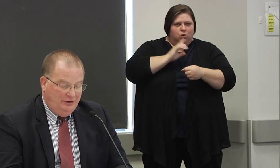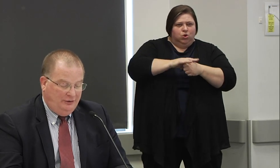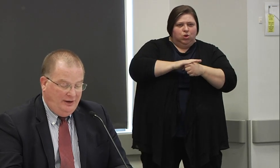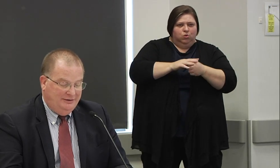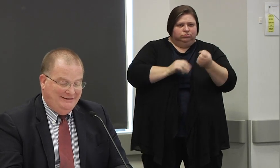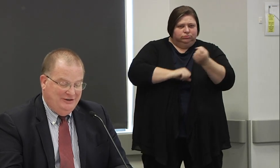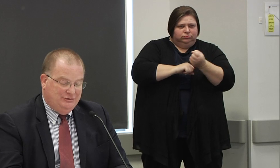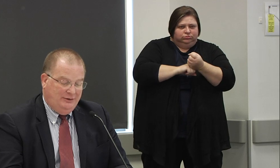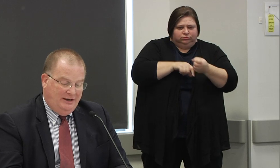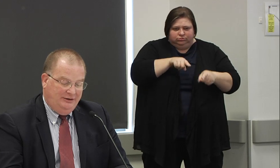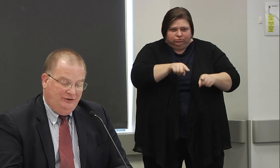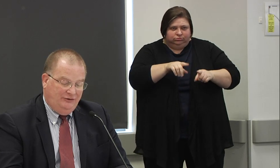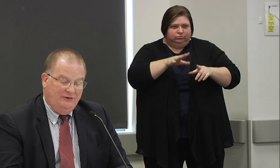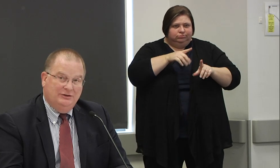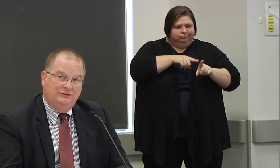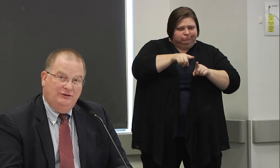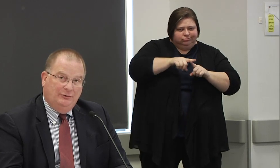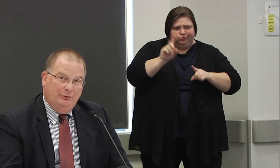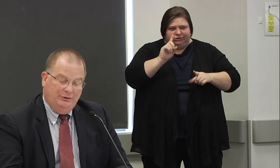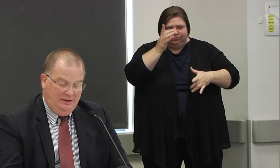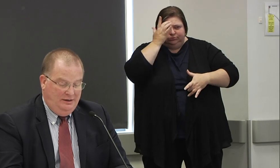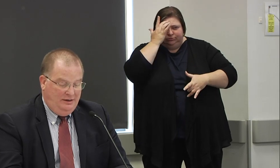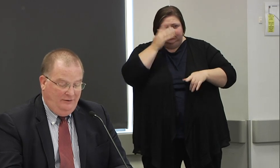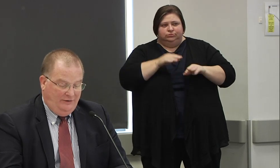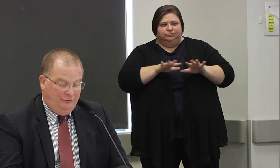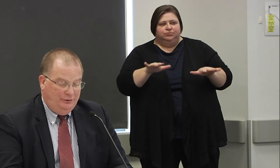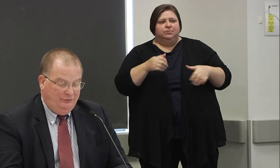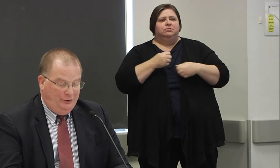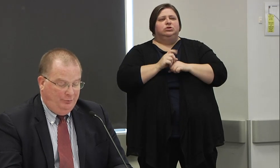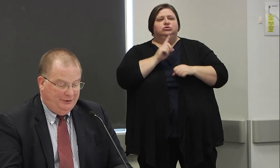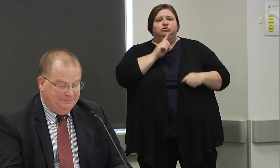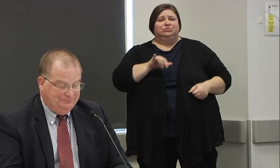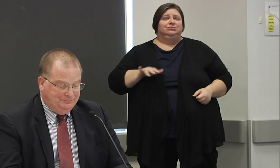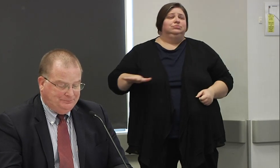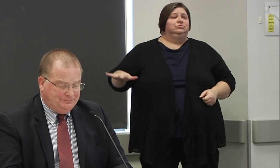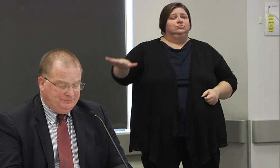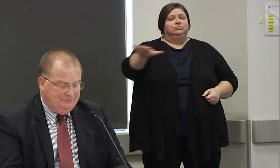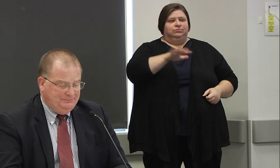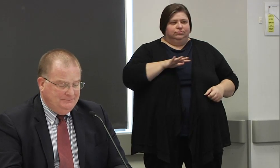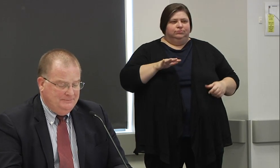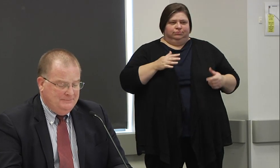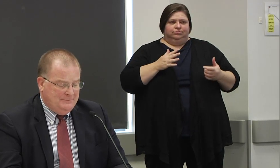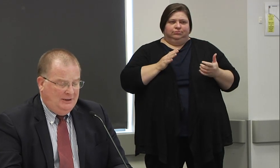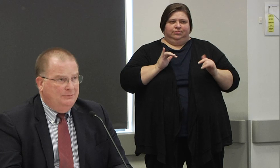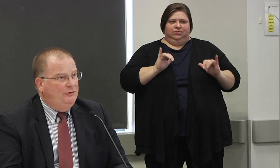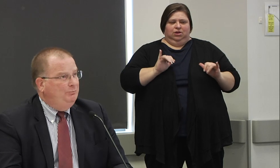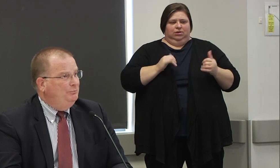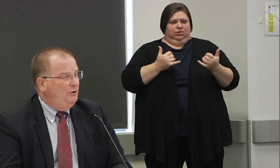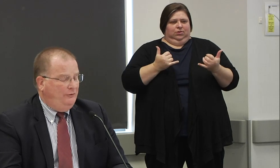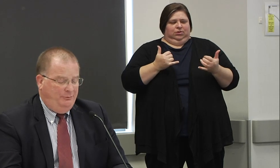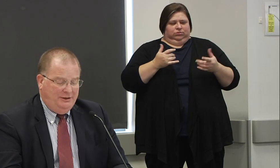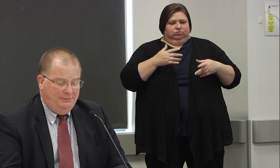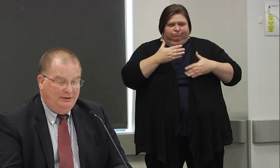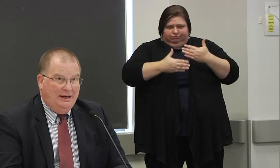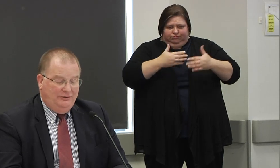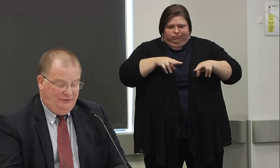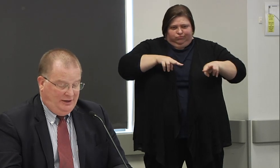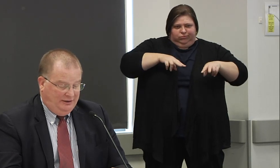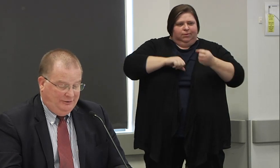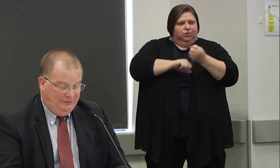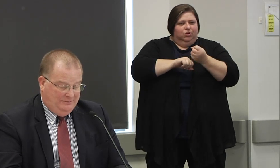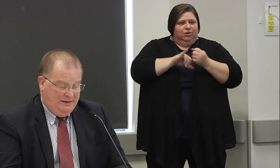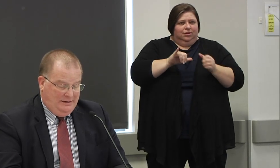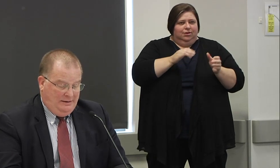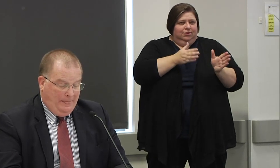the ground in each locality are safe enough to support phase 1 of reopening. Let me talk for a minute about guidance